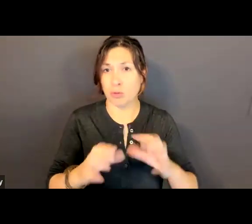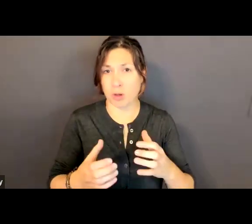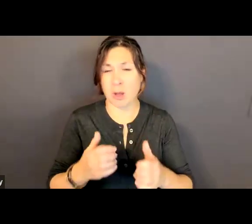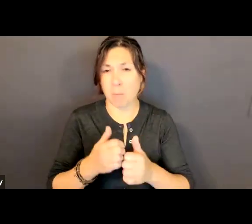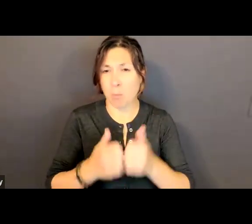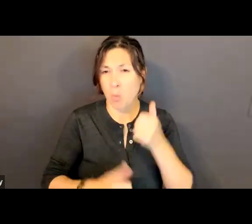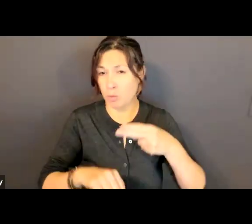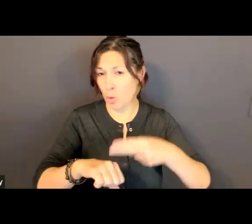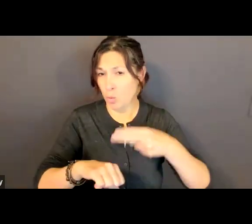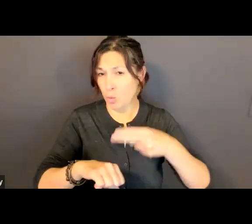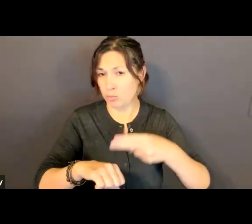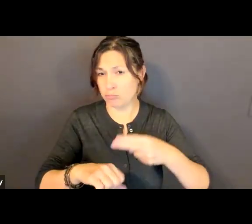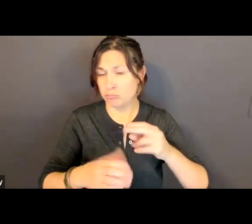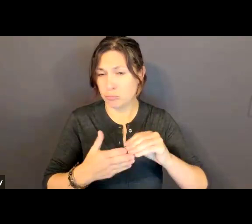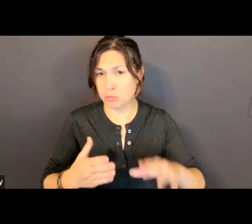mostly Haitian Creole.